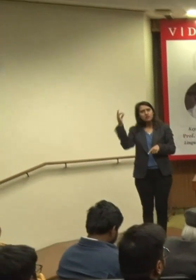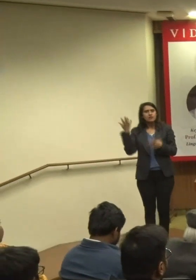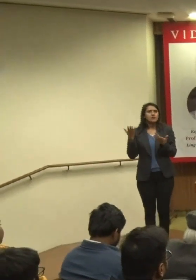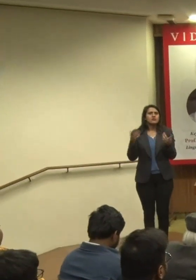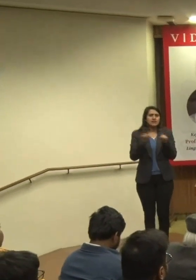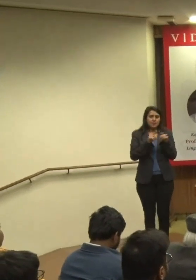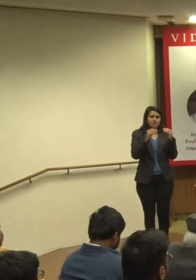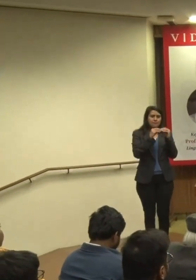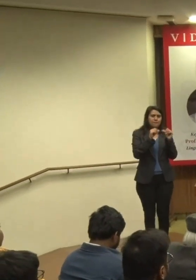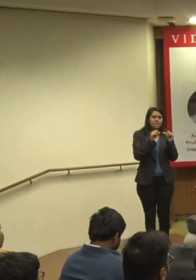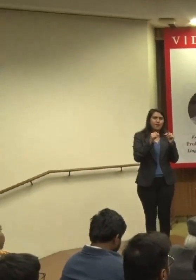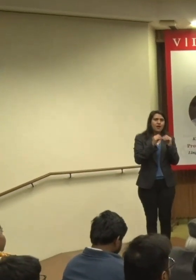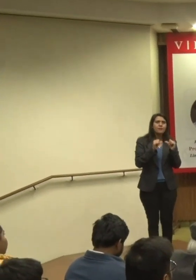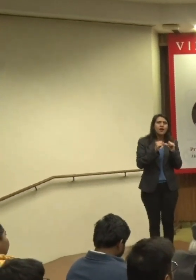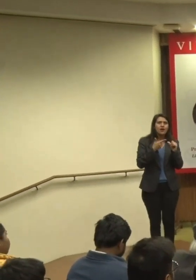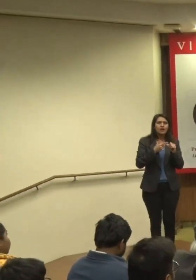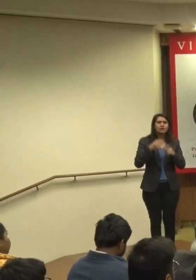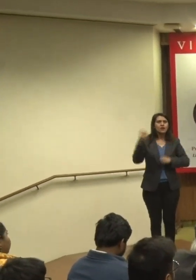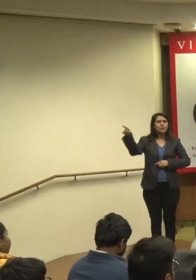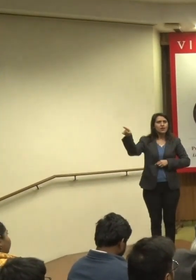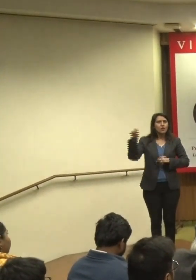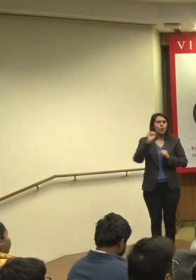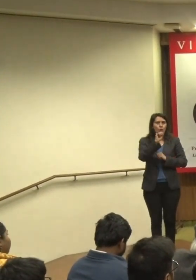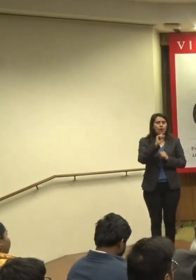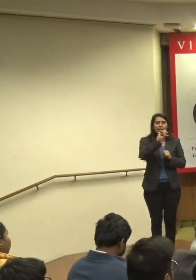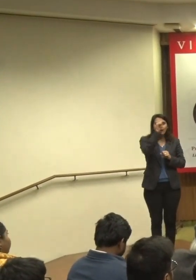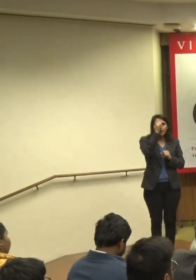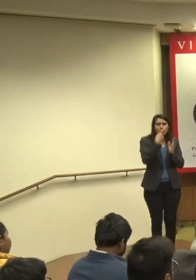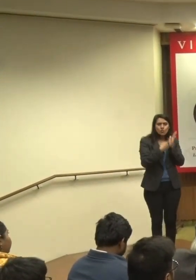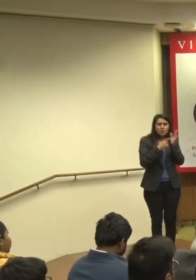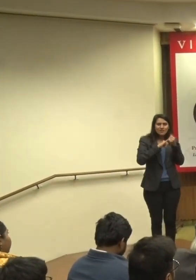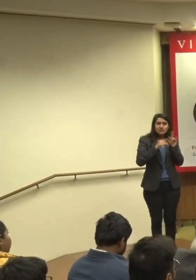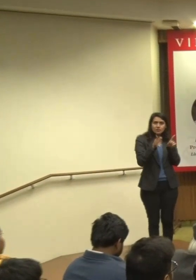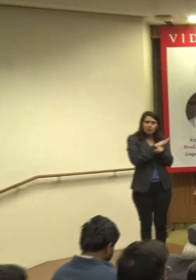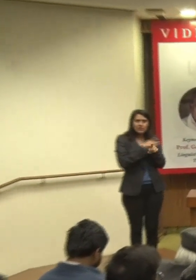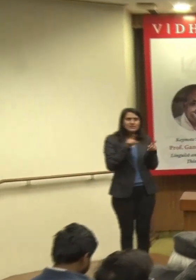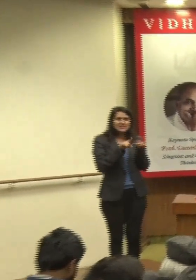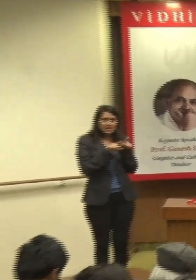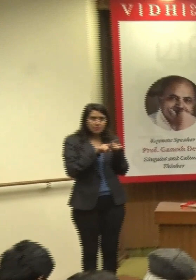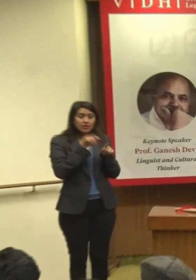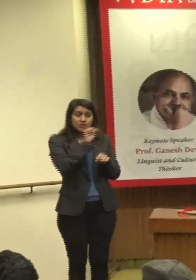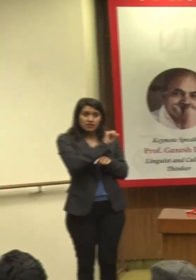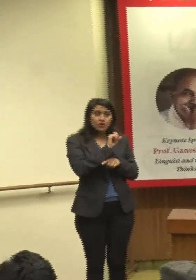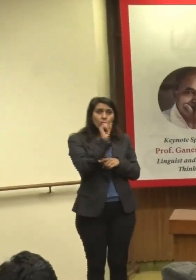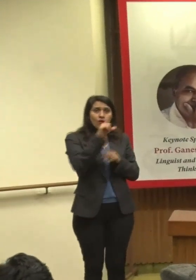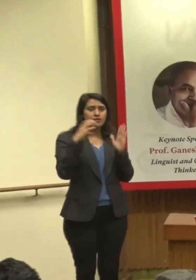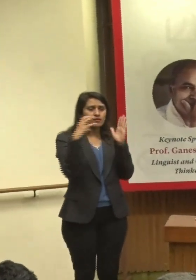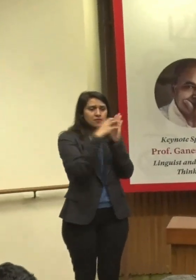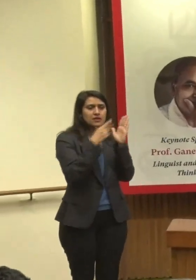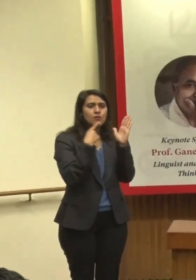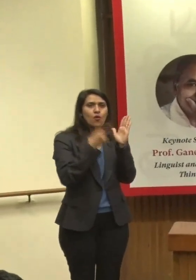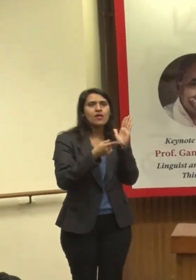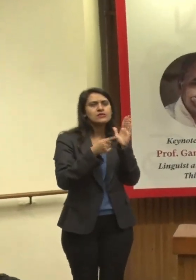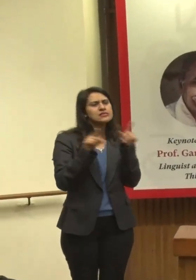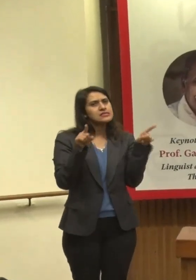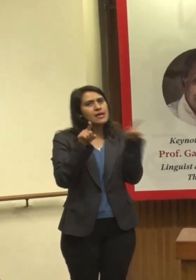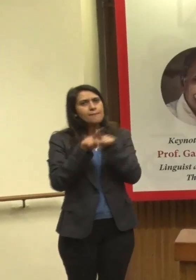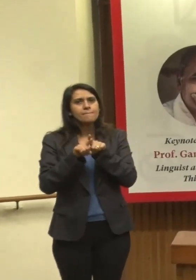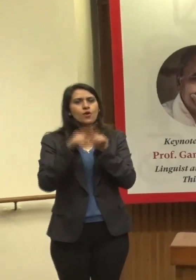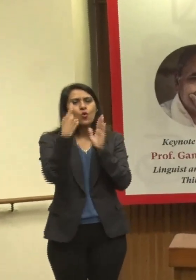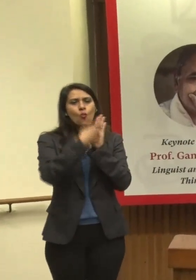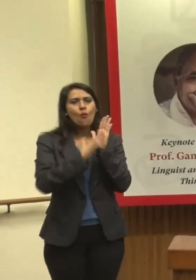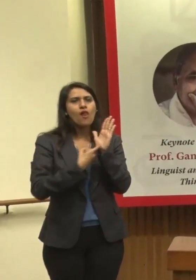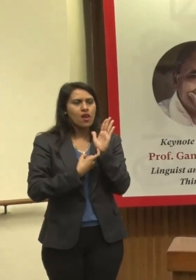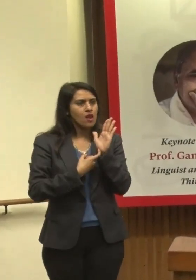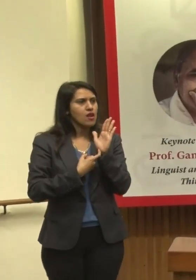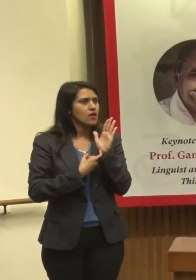I refer to that book, The Question of Indian Rupee. His very first paragraph states this principle. He